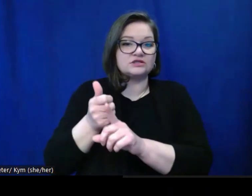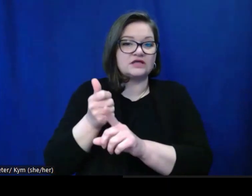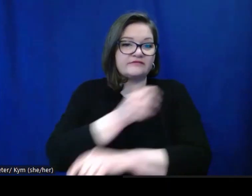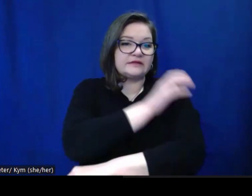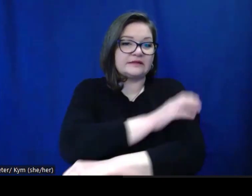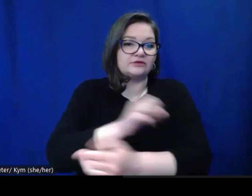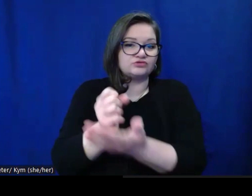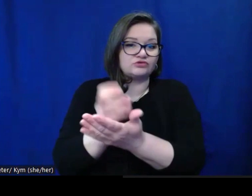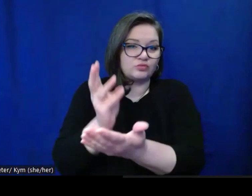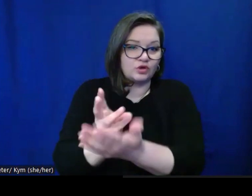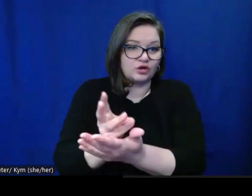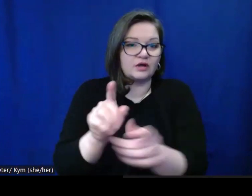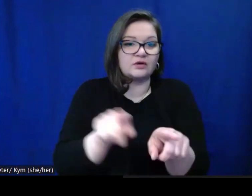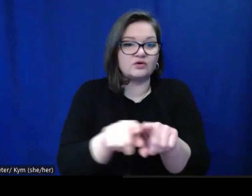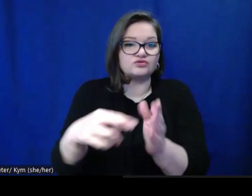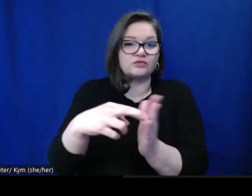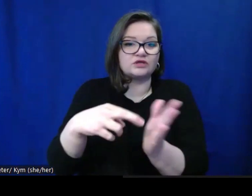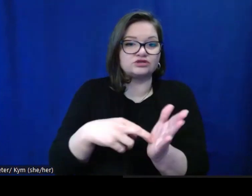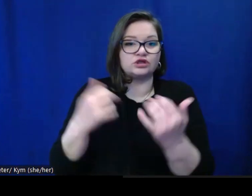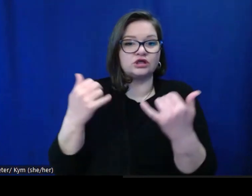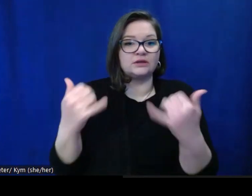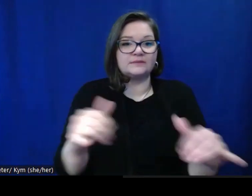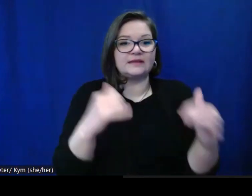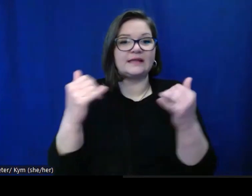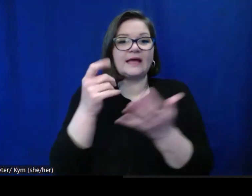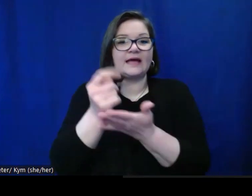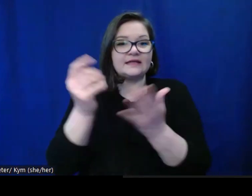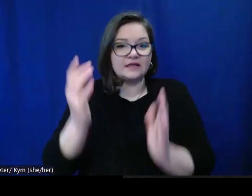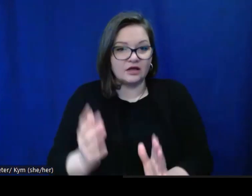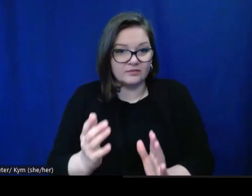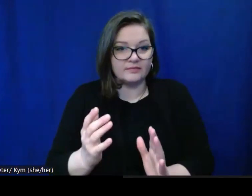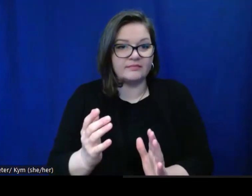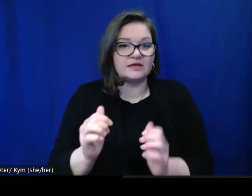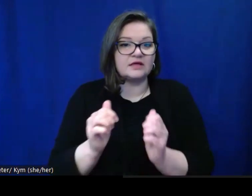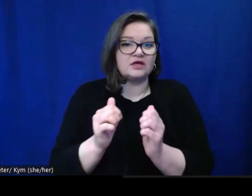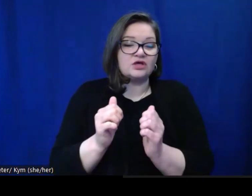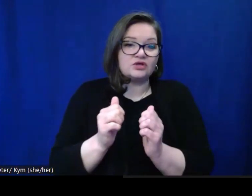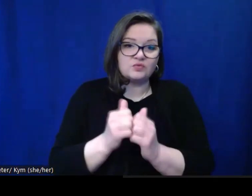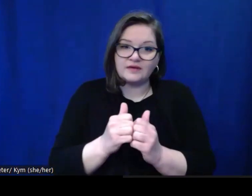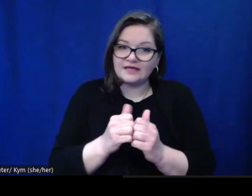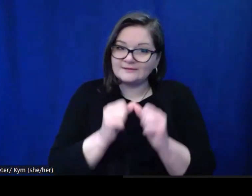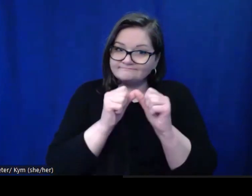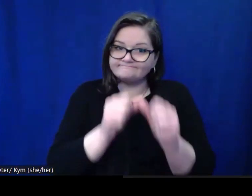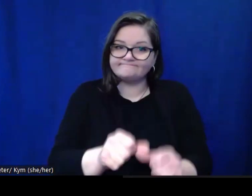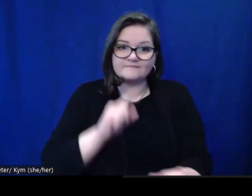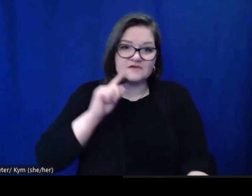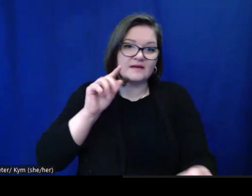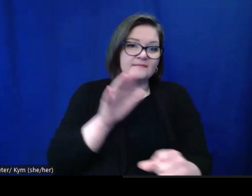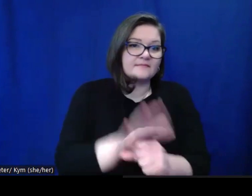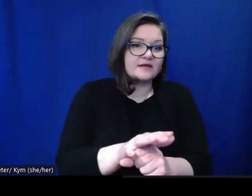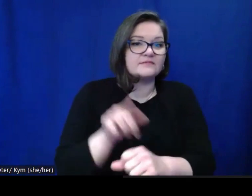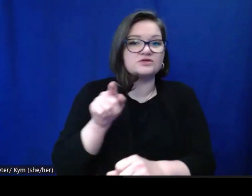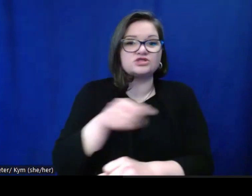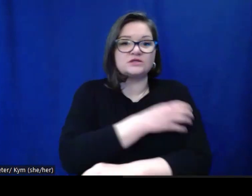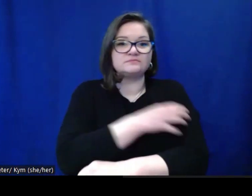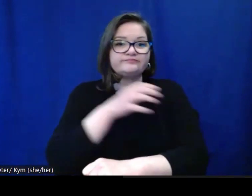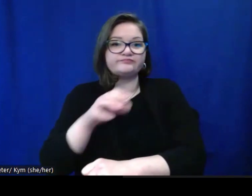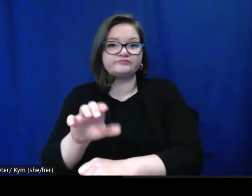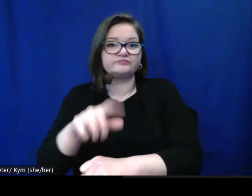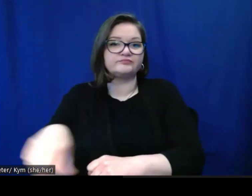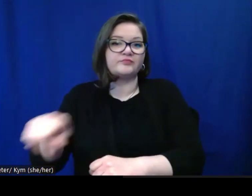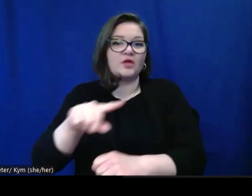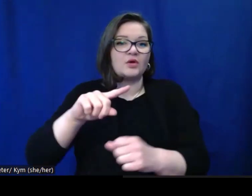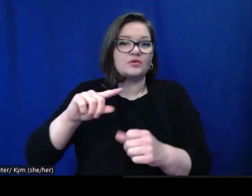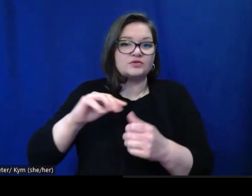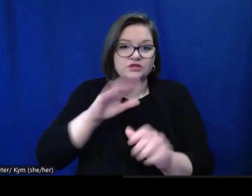play therapist. With an unwavering commitment, Latrice endeavors to empower young children and families, fostering inner confidence and